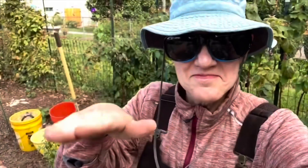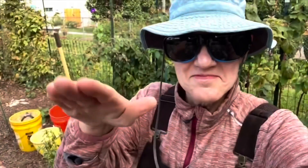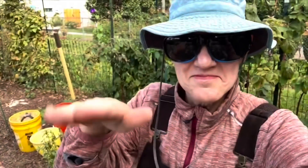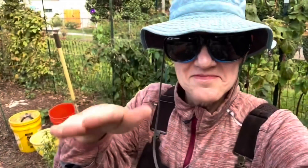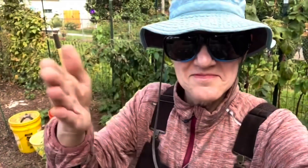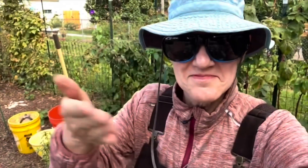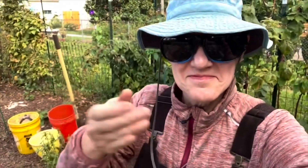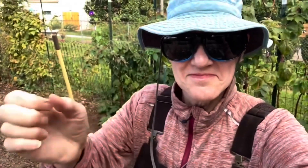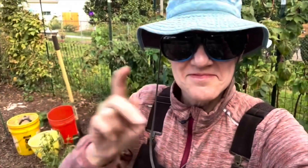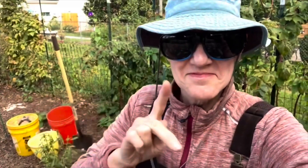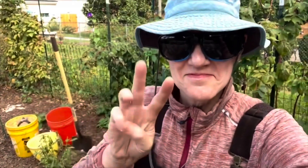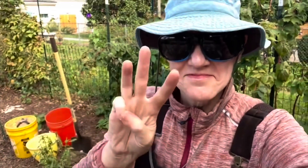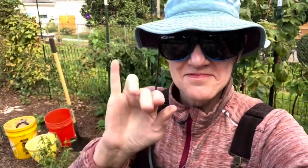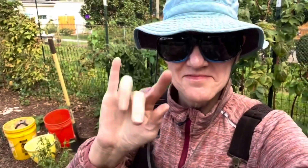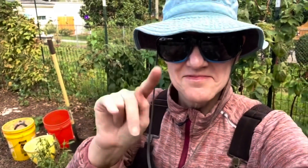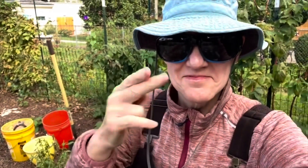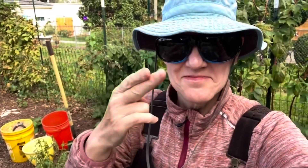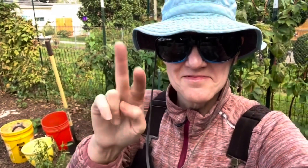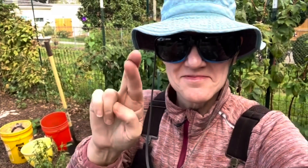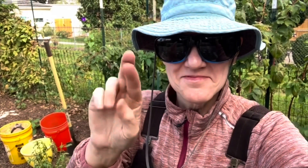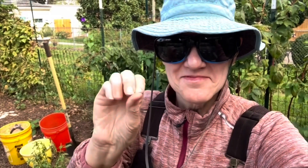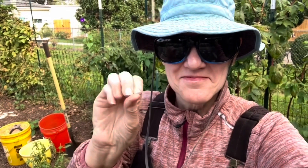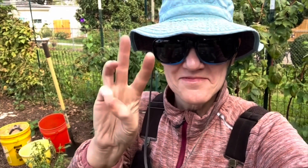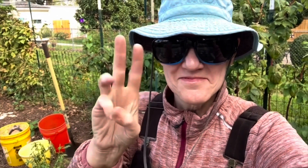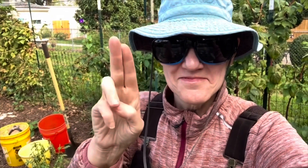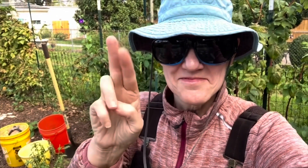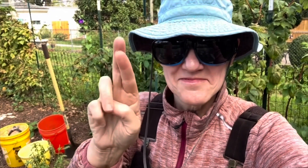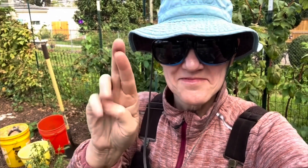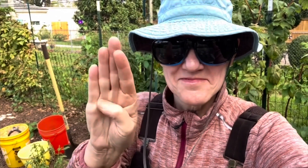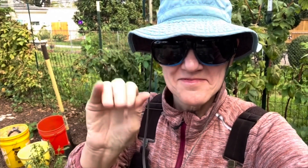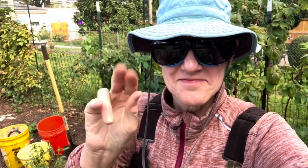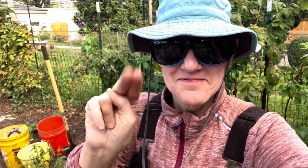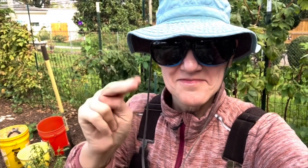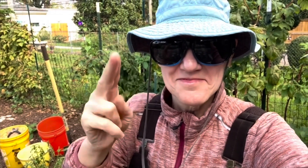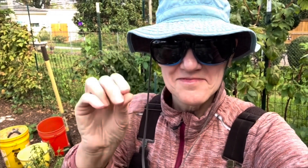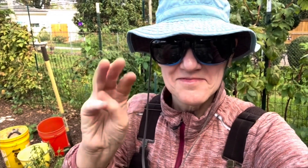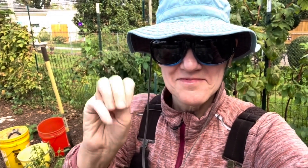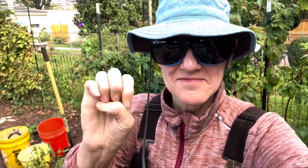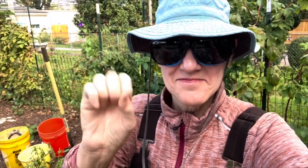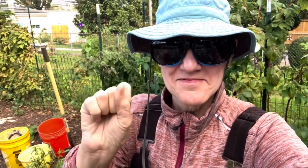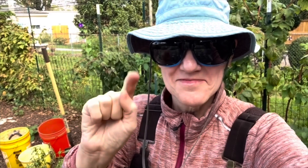Good afternoon and welcome back to Withrow Urban Homestead.